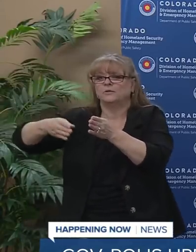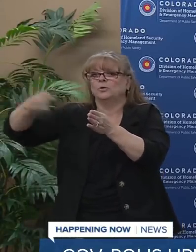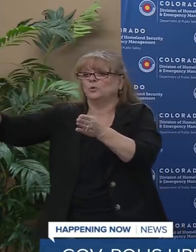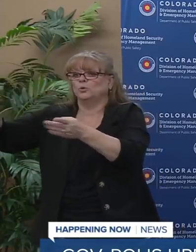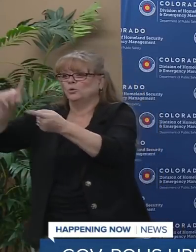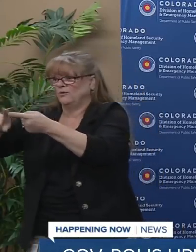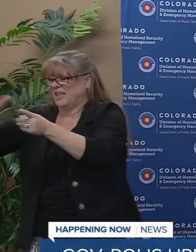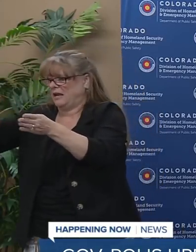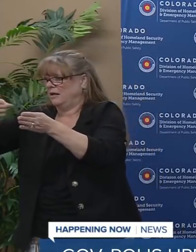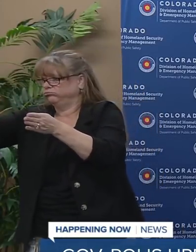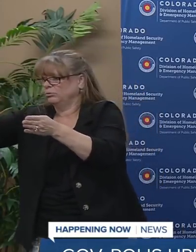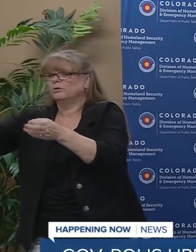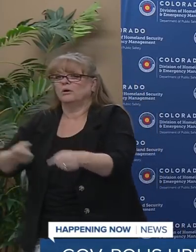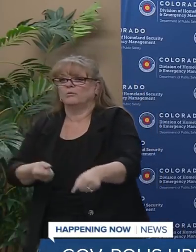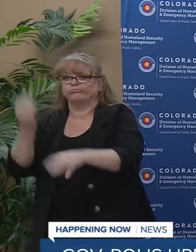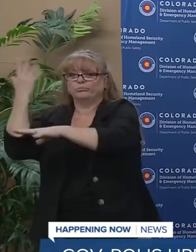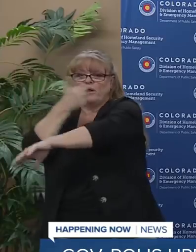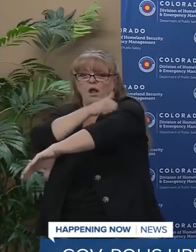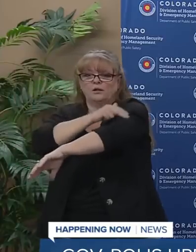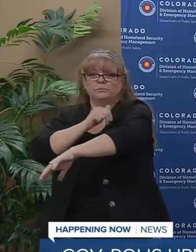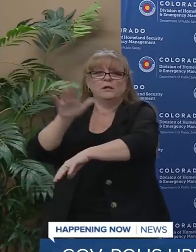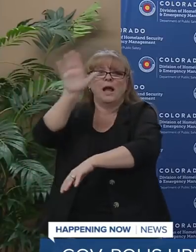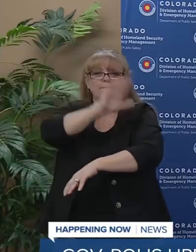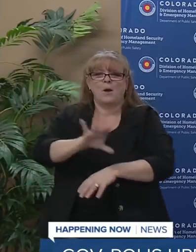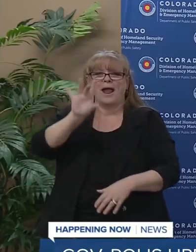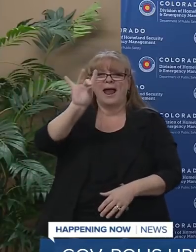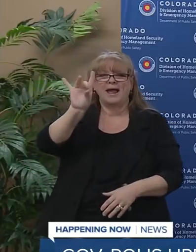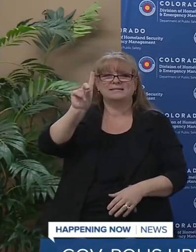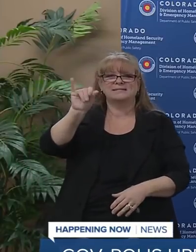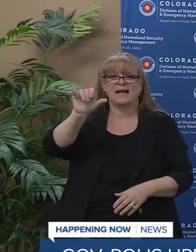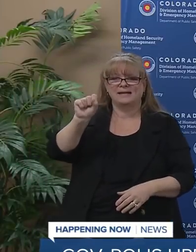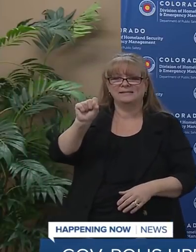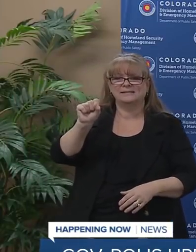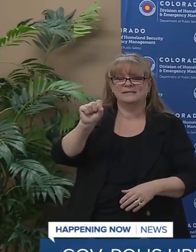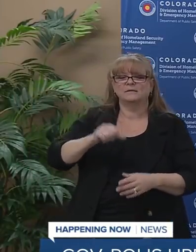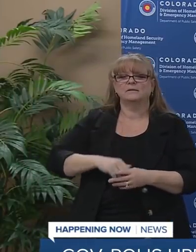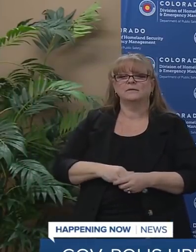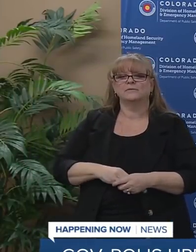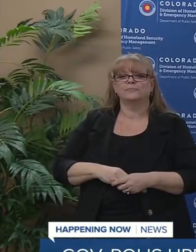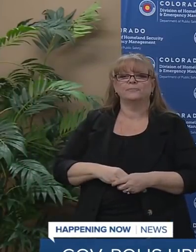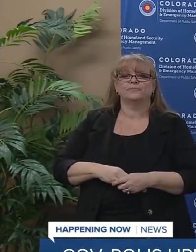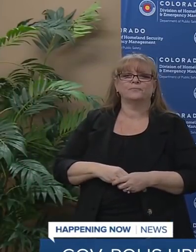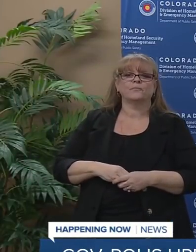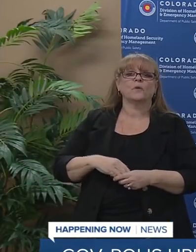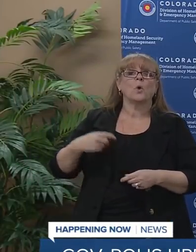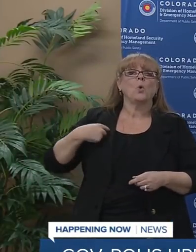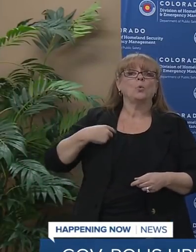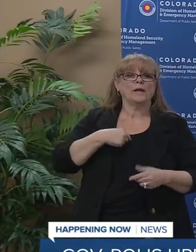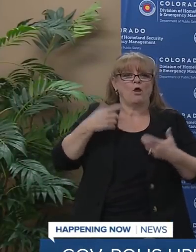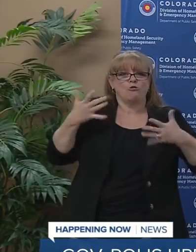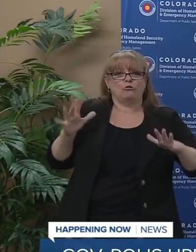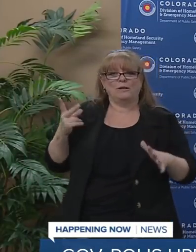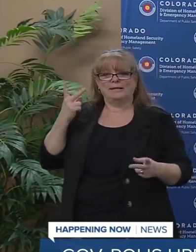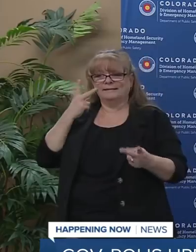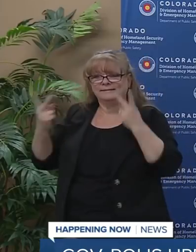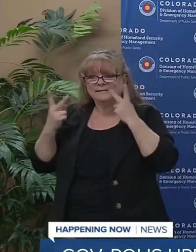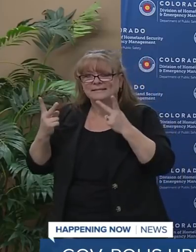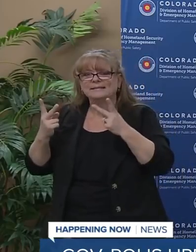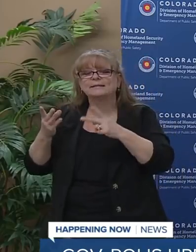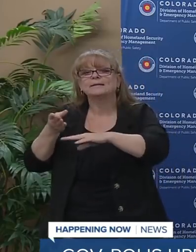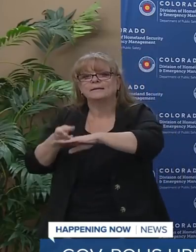trailing indicator. We already see the decrease in rates from closing bars and restaurants, thankfully,